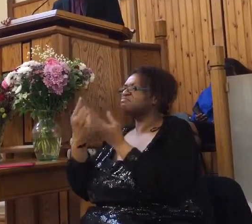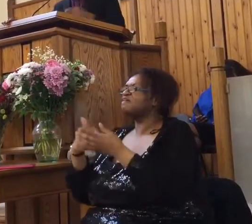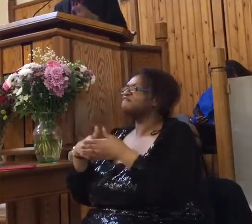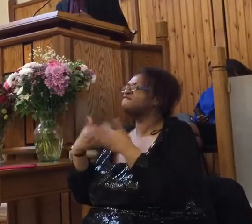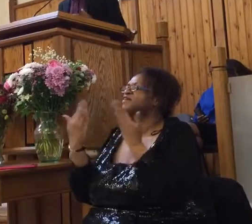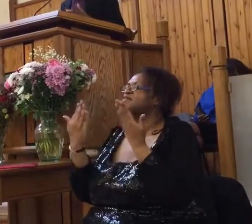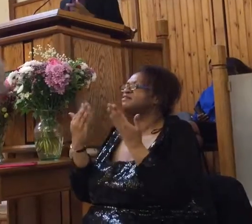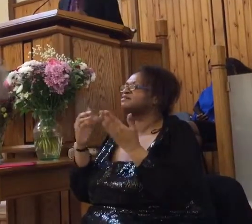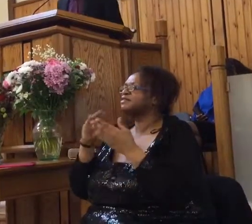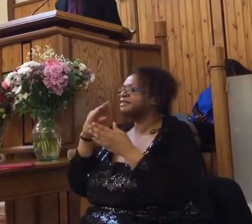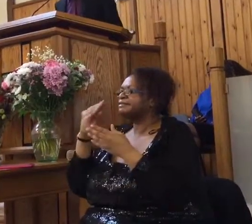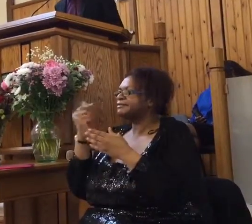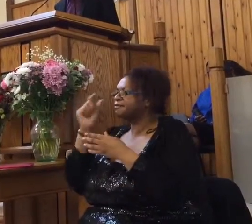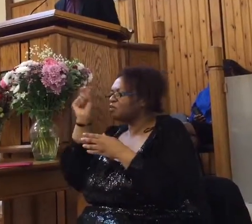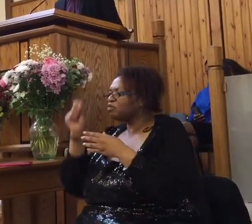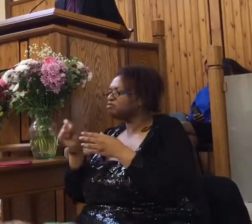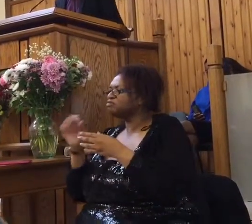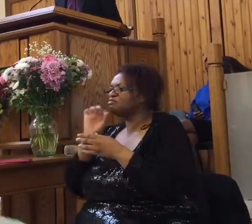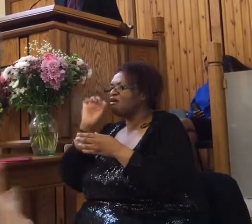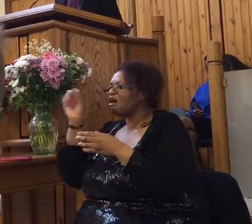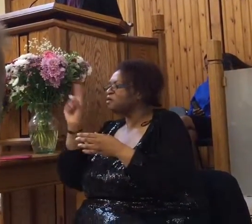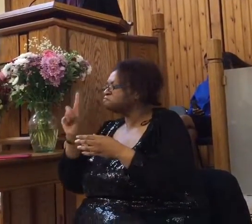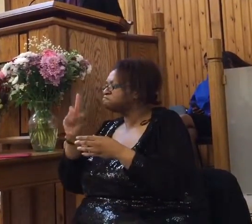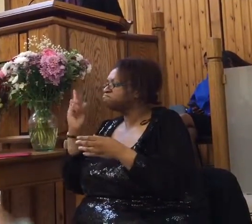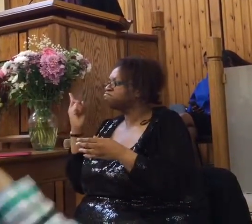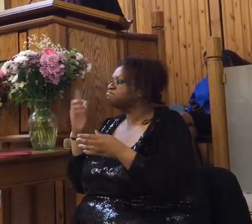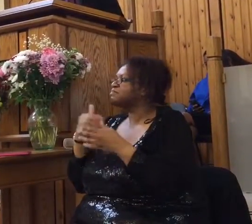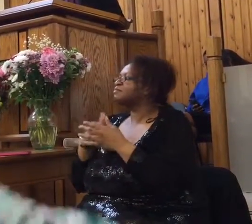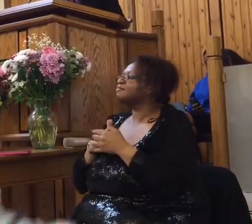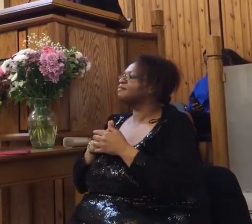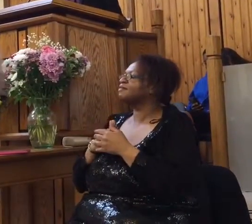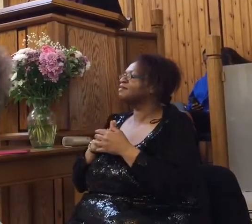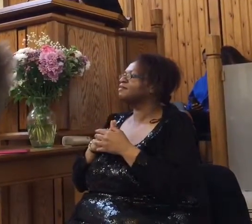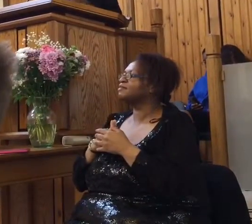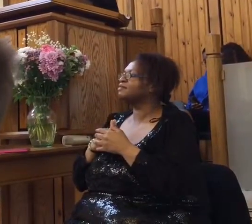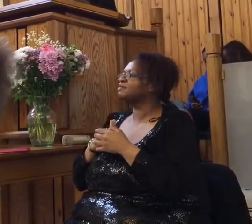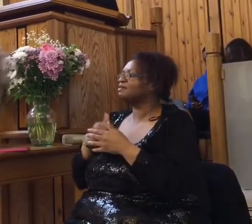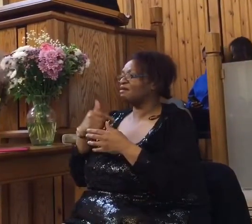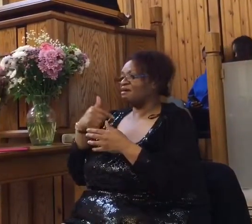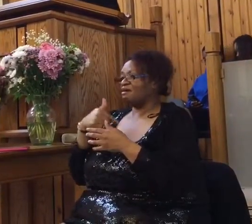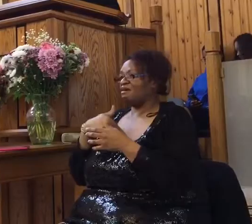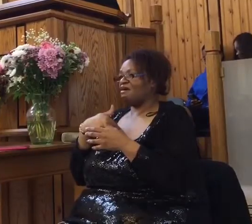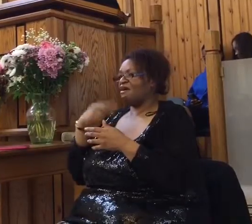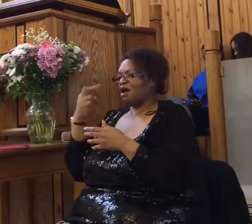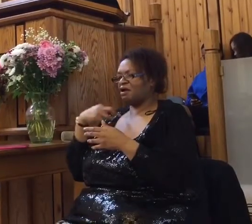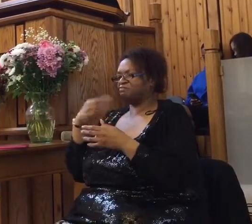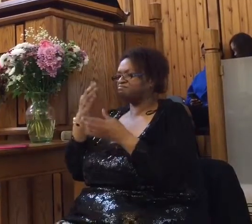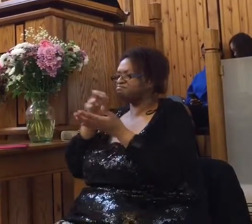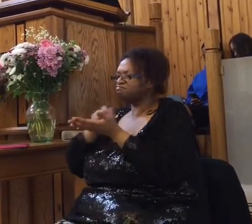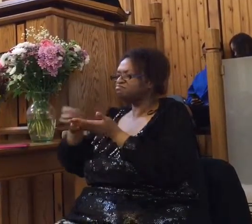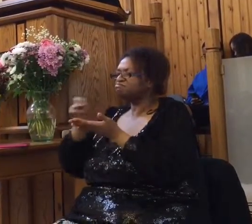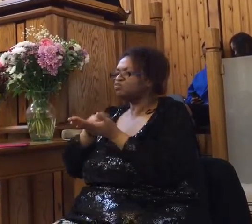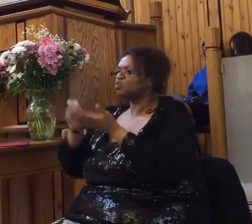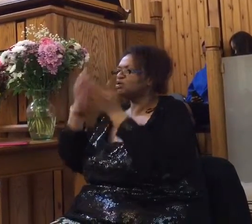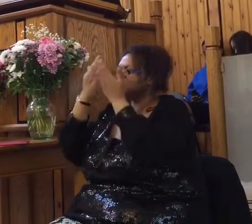And here are some of the questions that you need to be asking yourself. If I am to be a walking sermon,